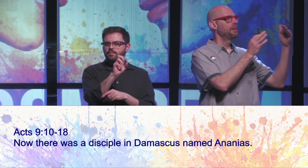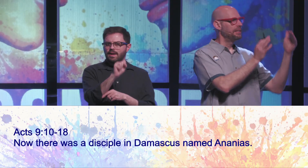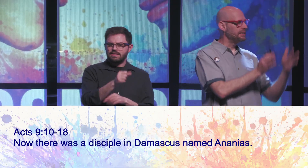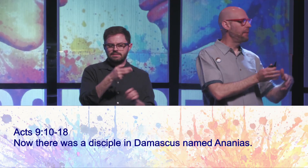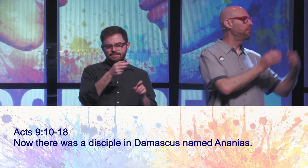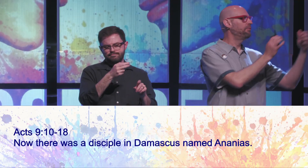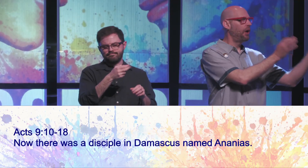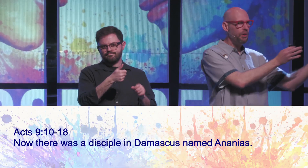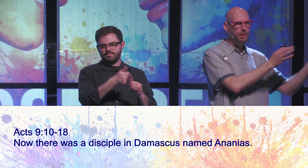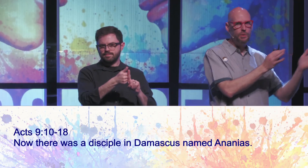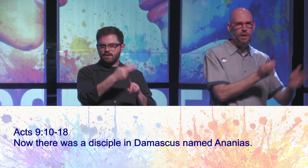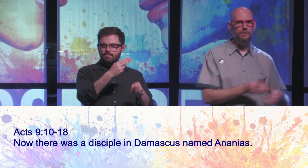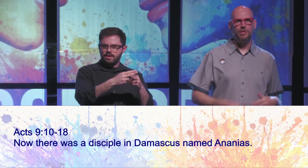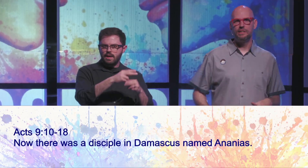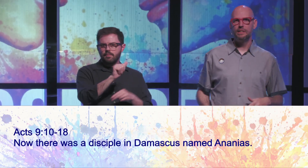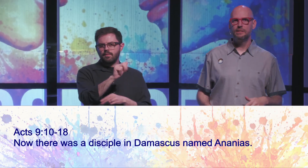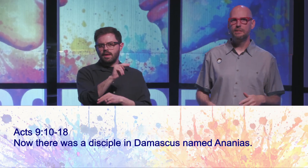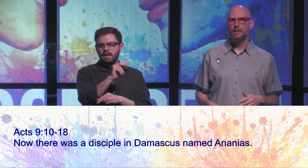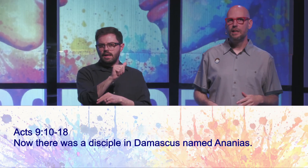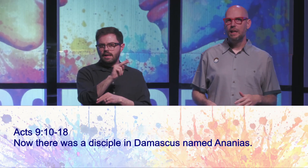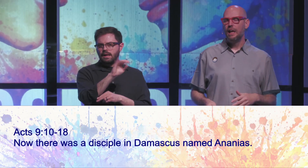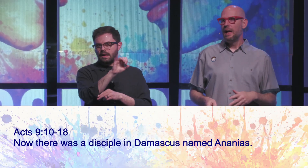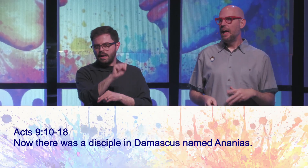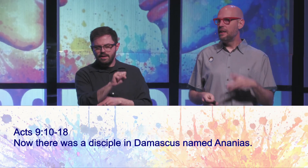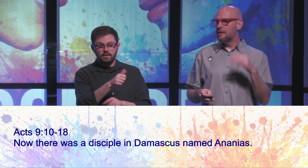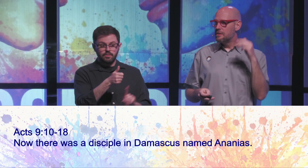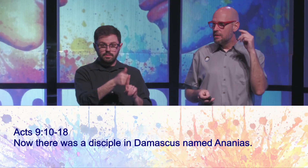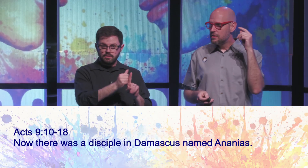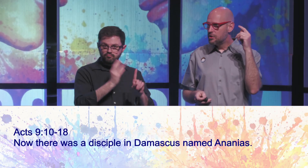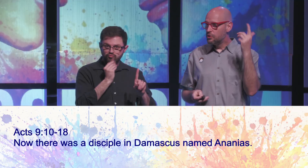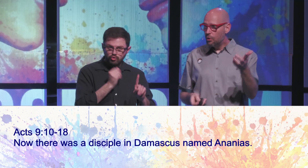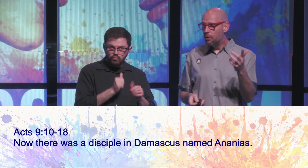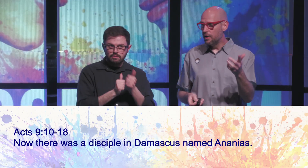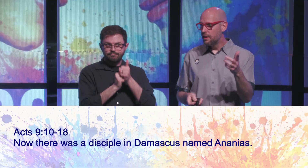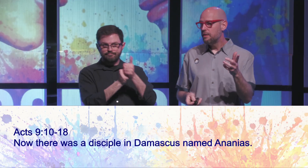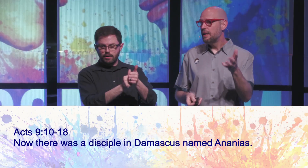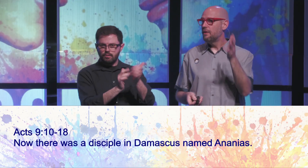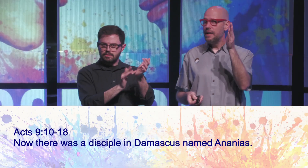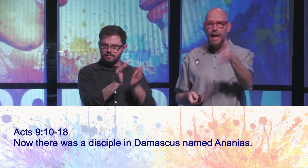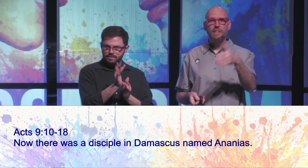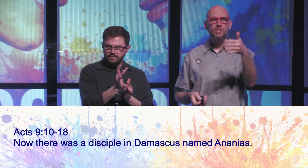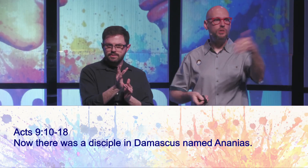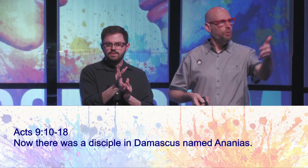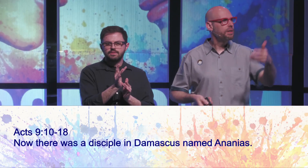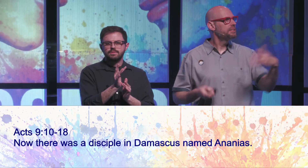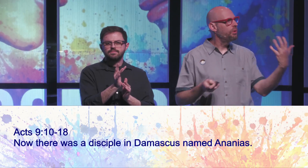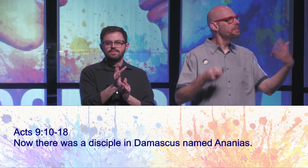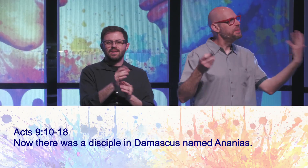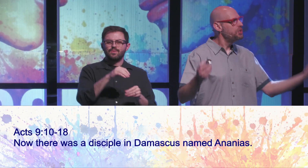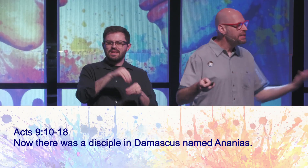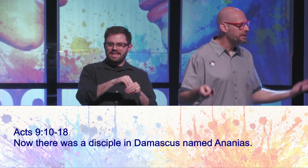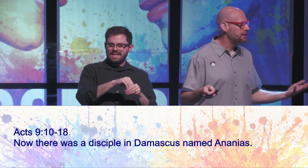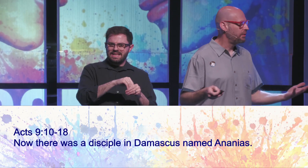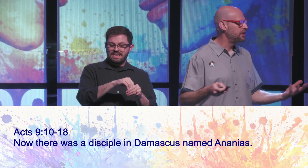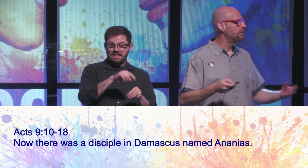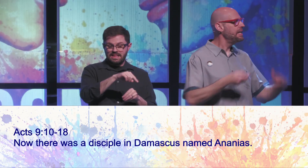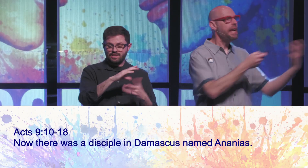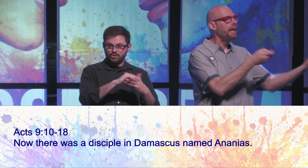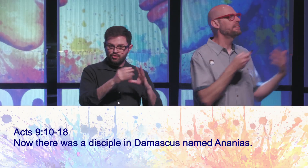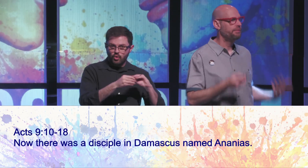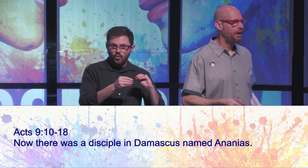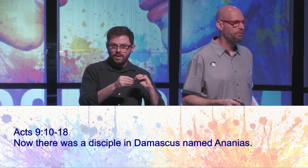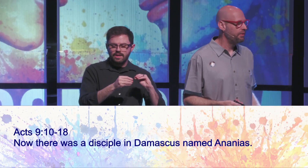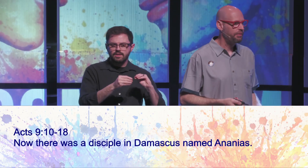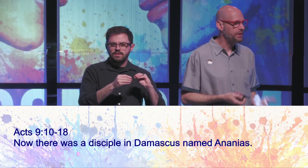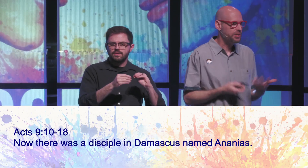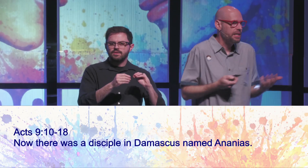person, disciple following the way of Jesus. And the Lord, now in Acts, the Lord is going to be Jesus, right? So he